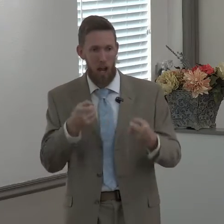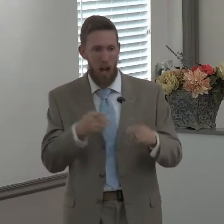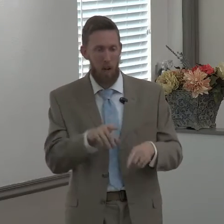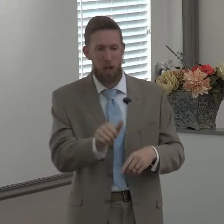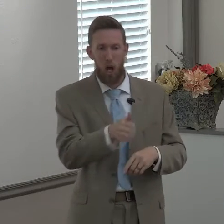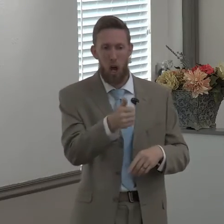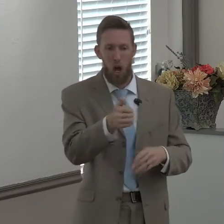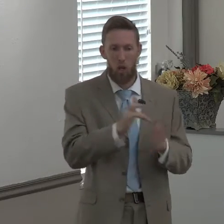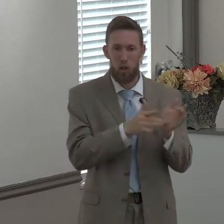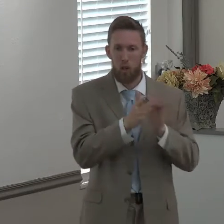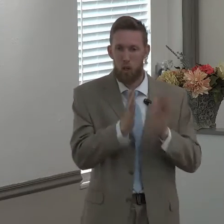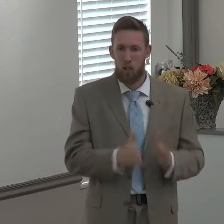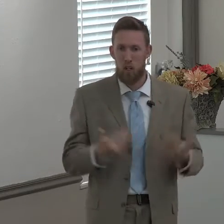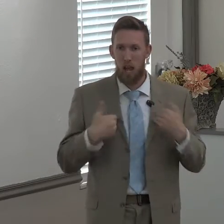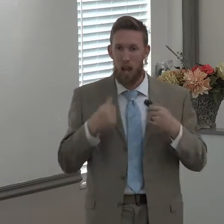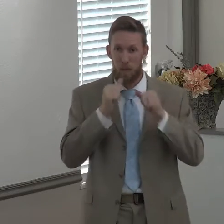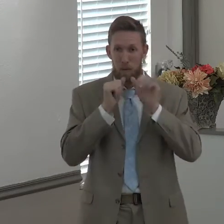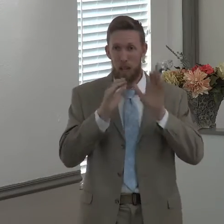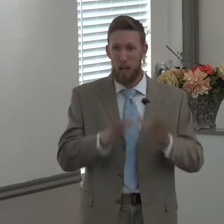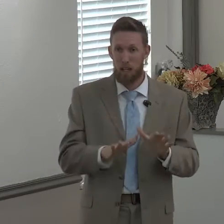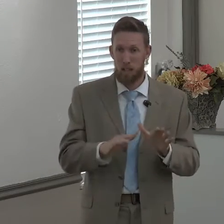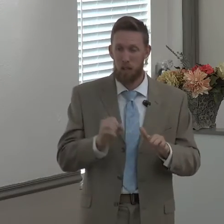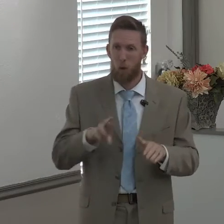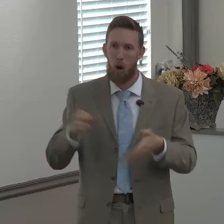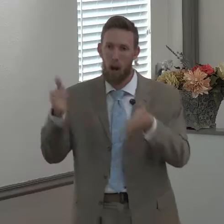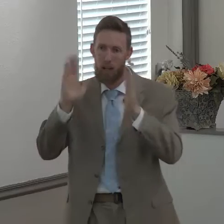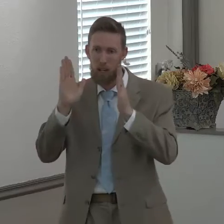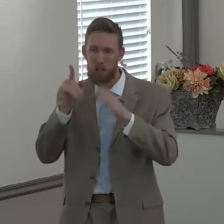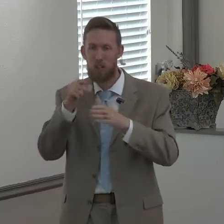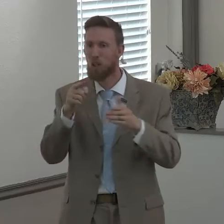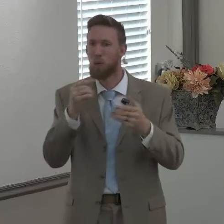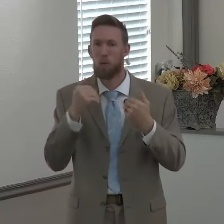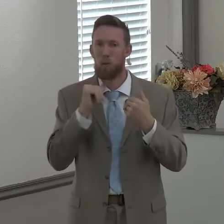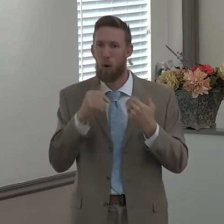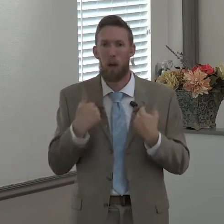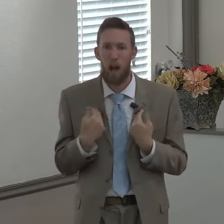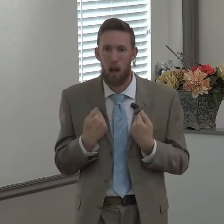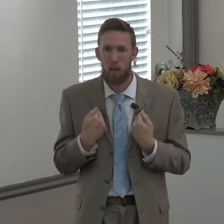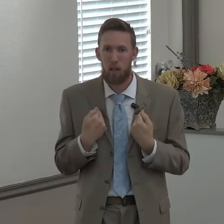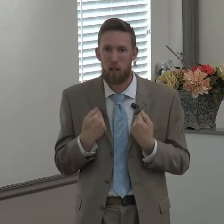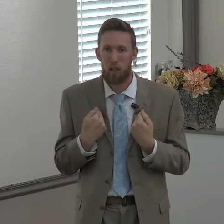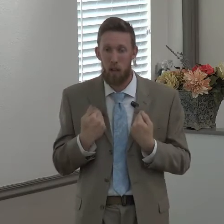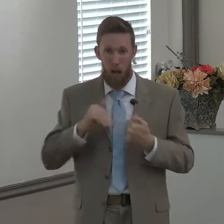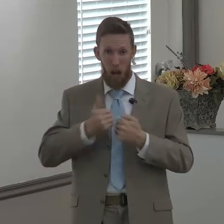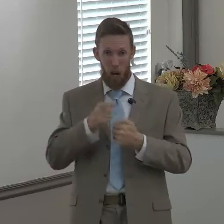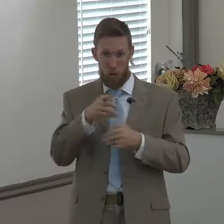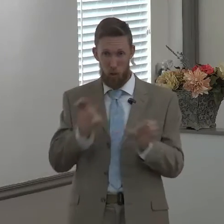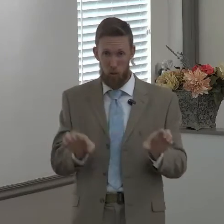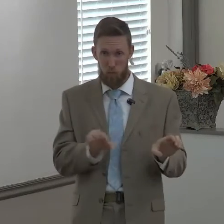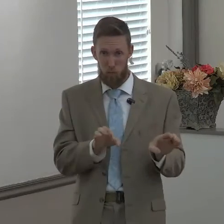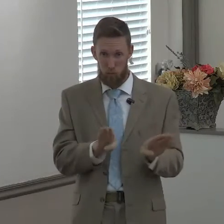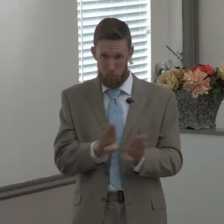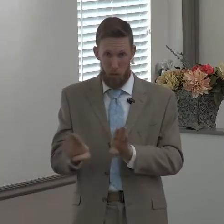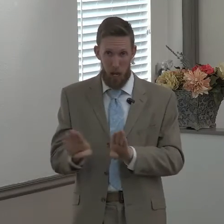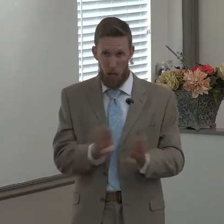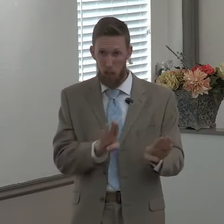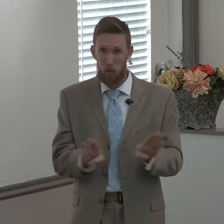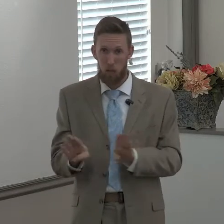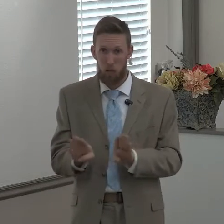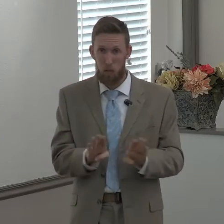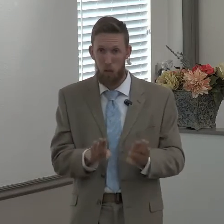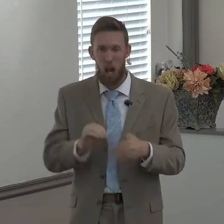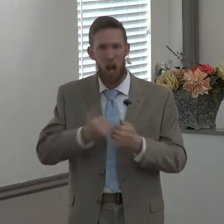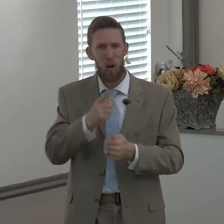How do we react? Listen, envy is such a terrible sin, but ask yourself, how do you react when you see that other Christians